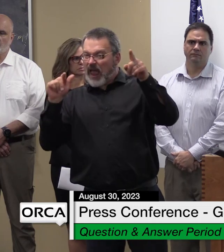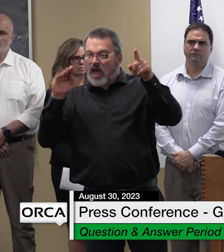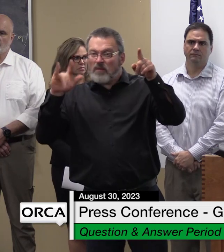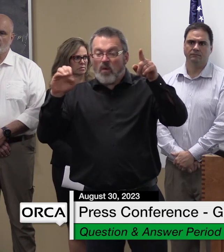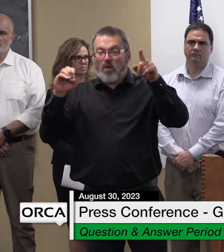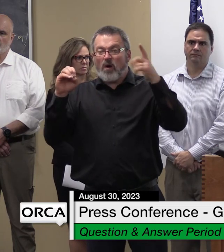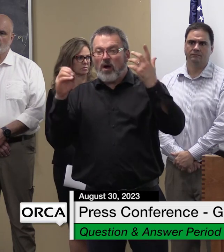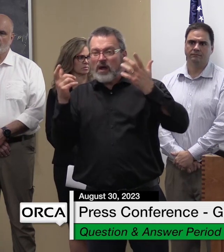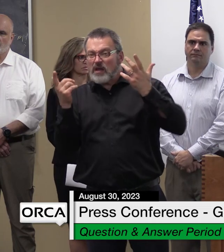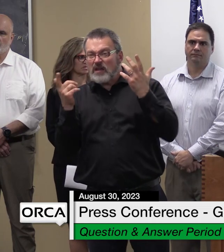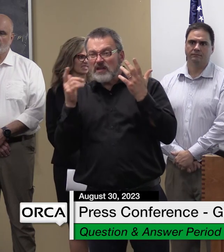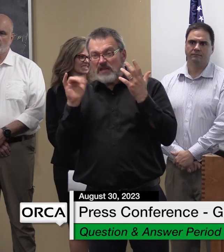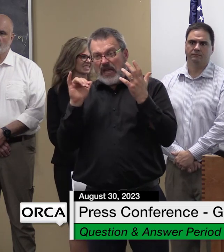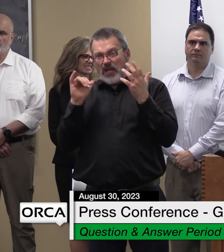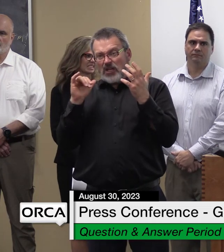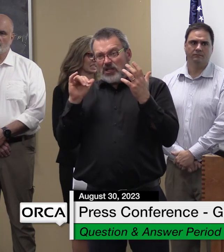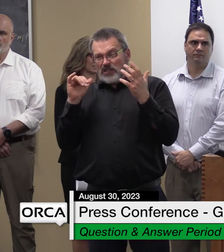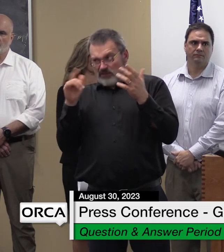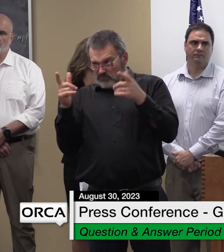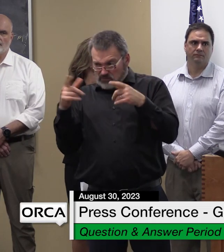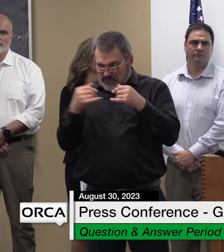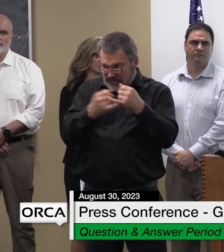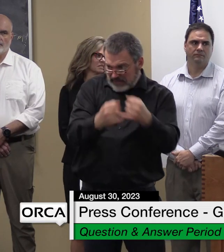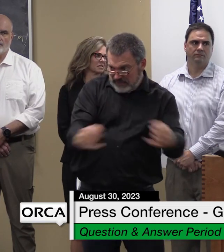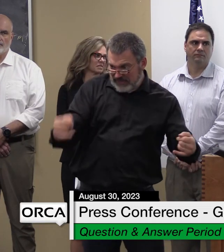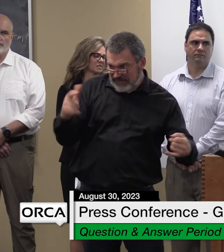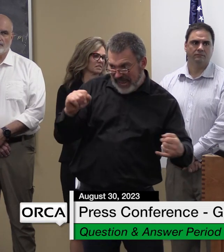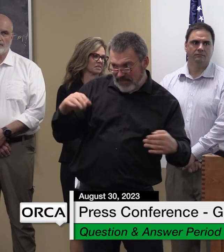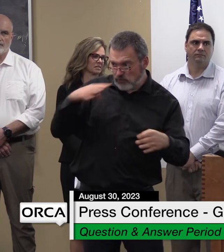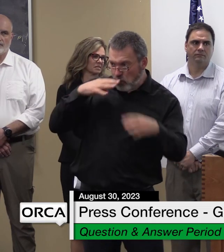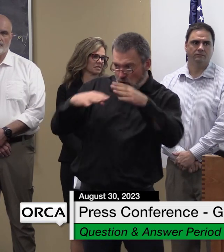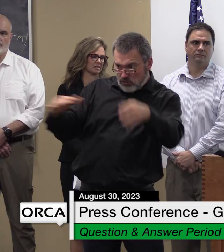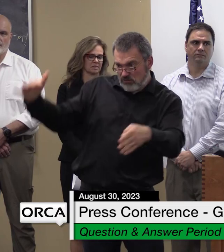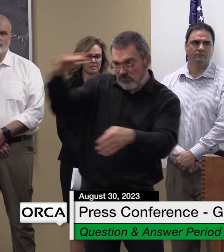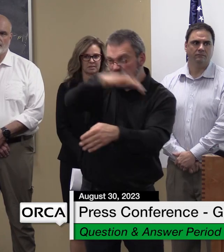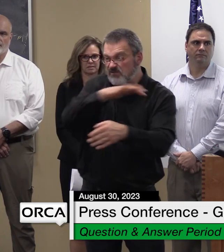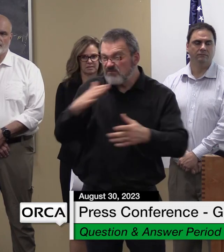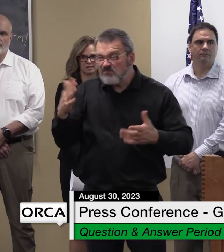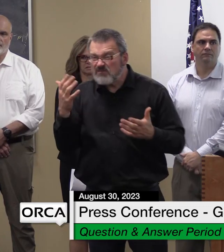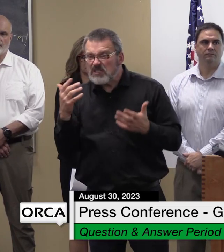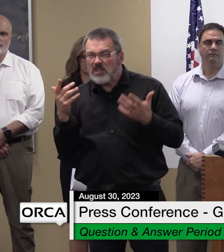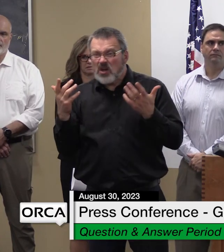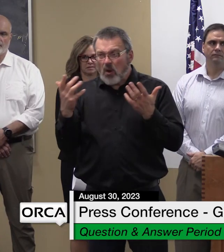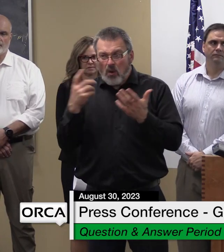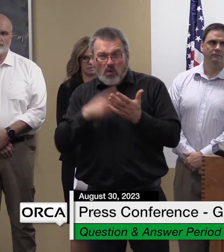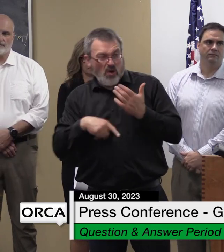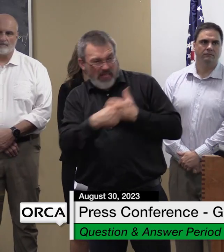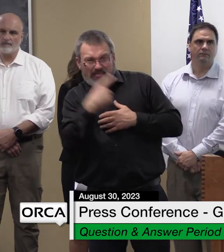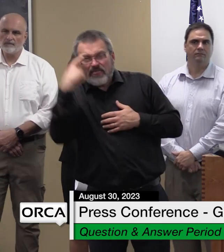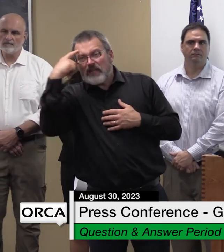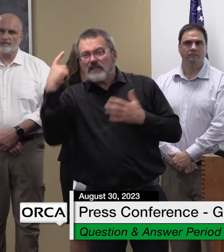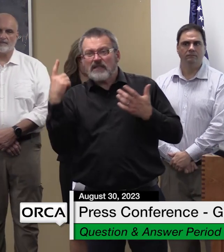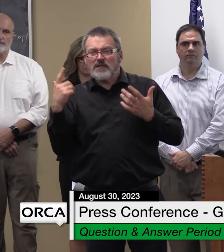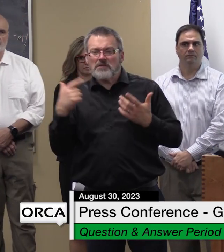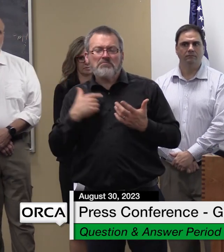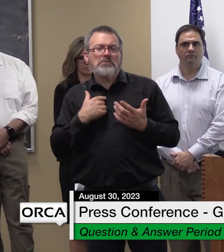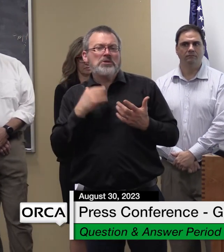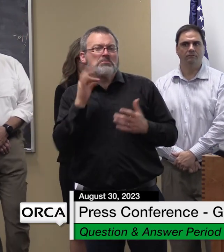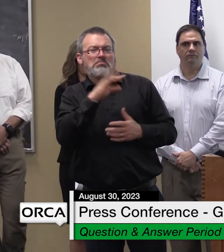could be caused by propane, kerosene damage? So it just adds a bury the